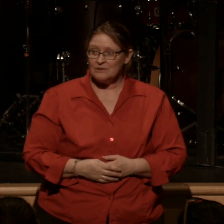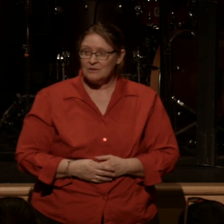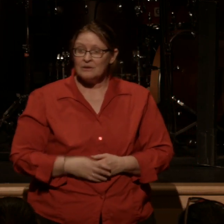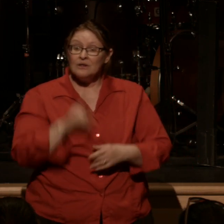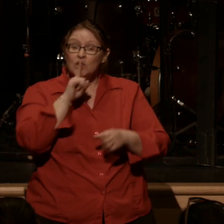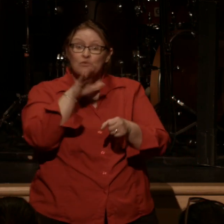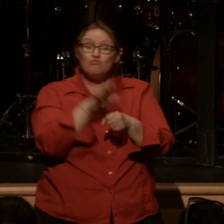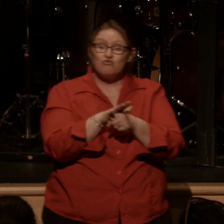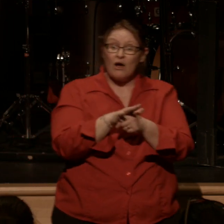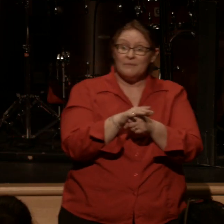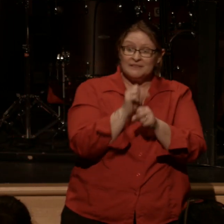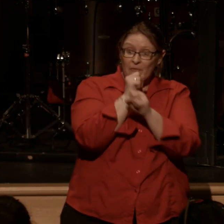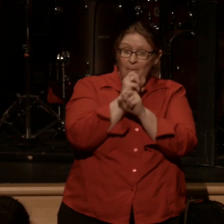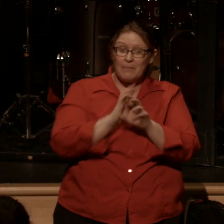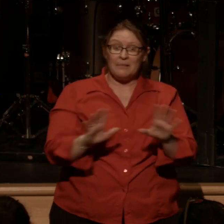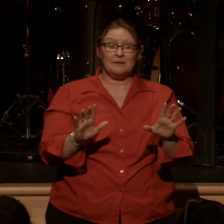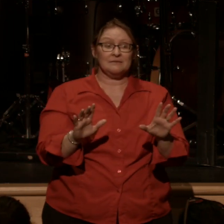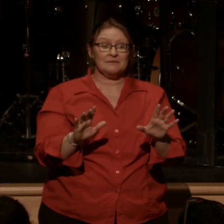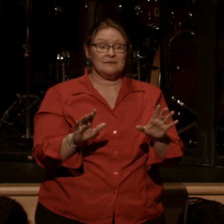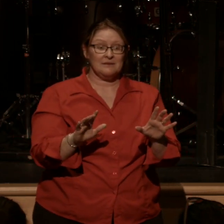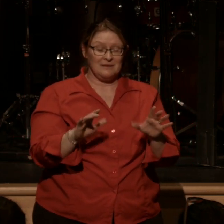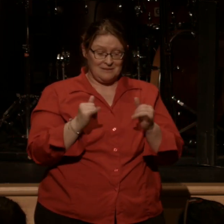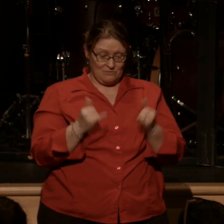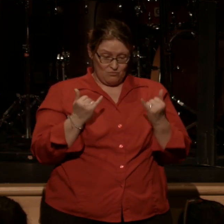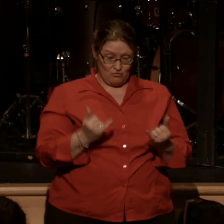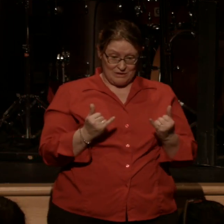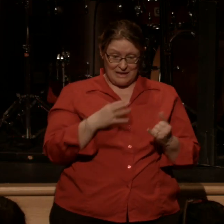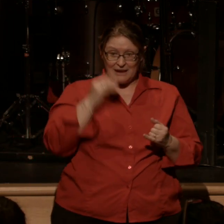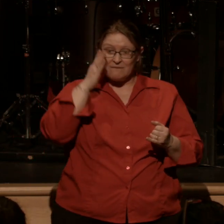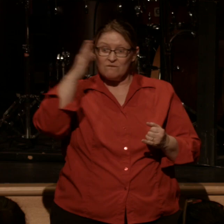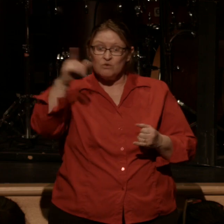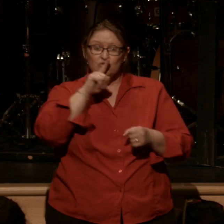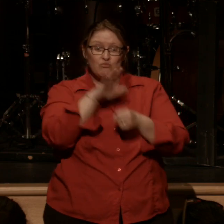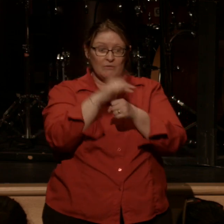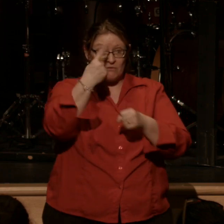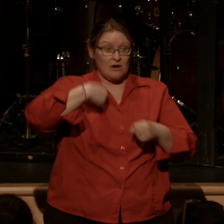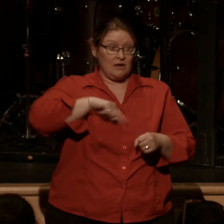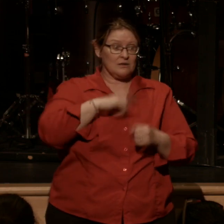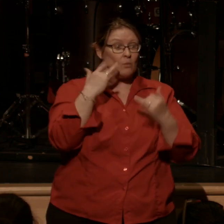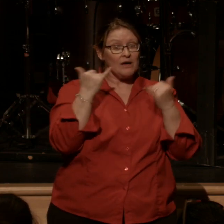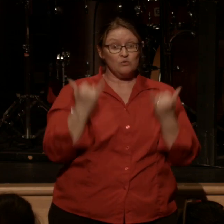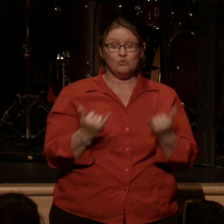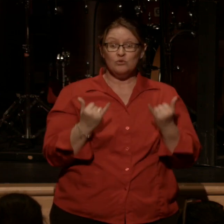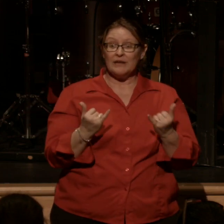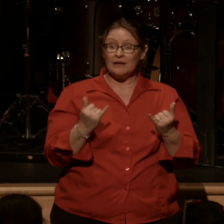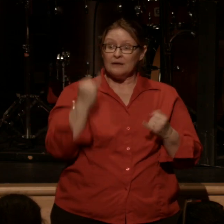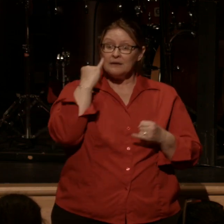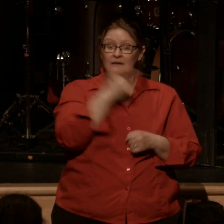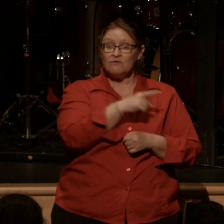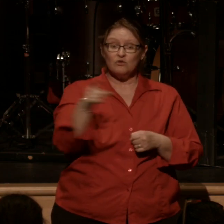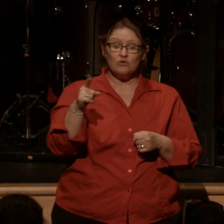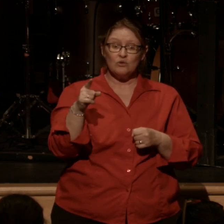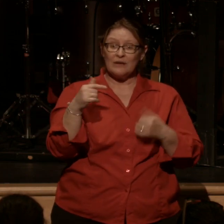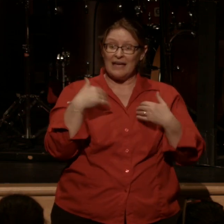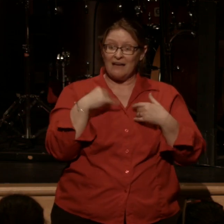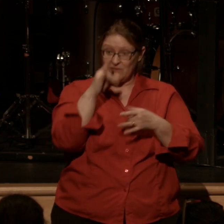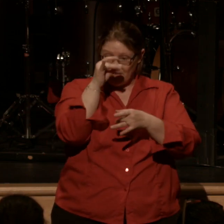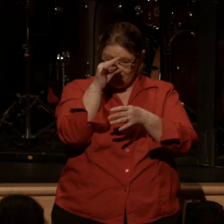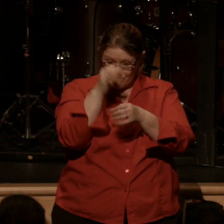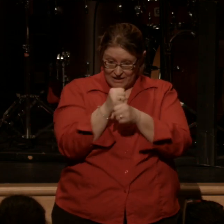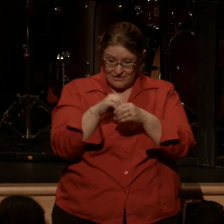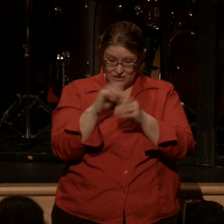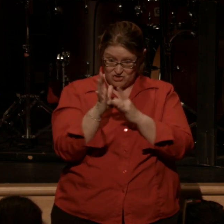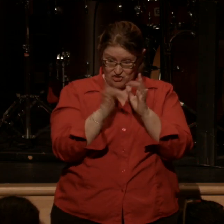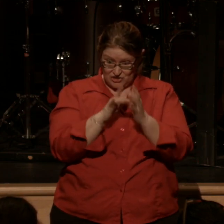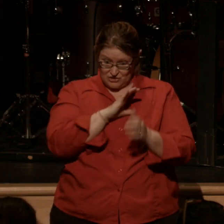And the promise of blessing is a present and future promise for us, because today, if you've put your faith in Jesus